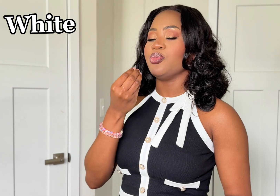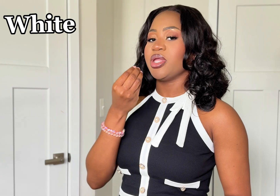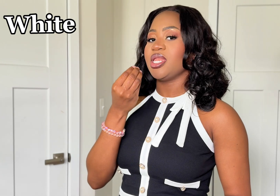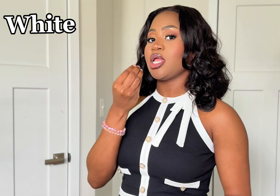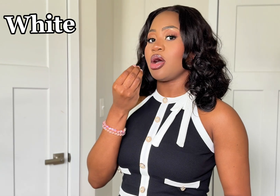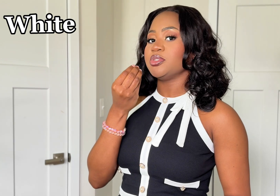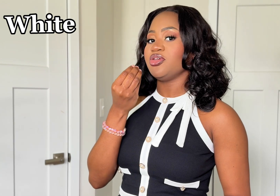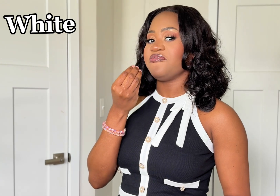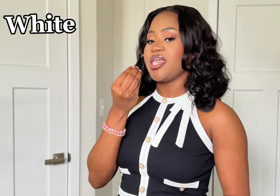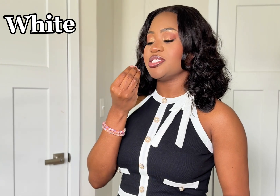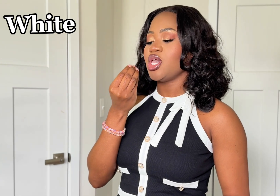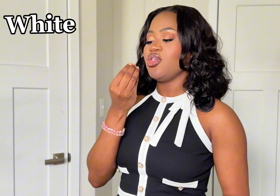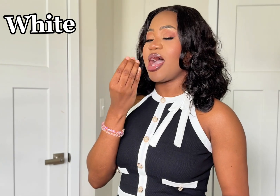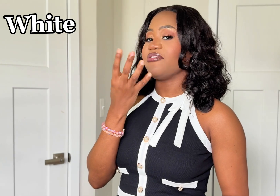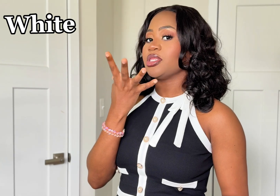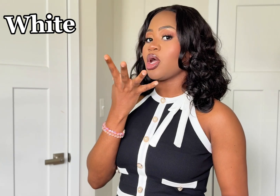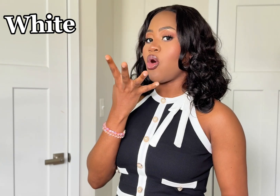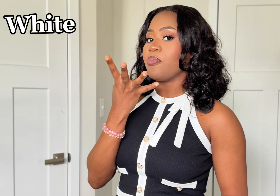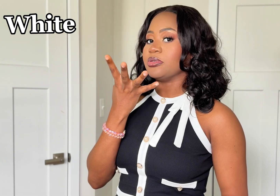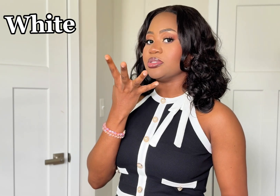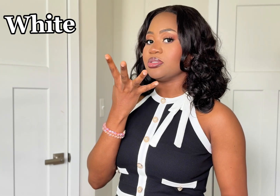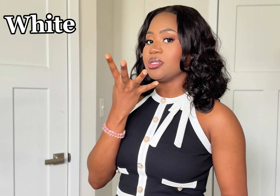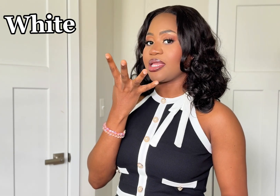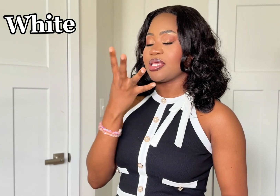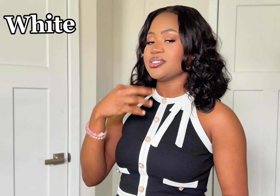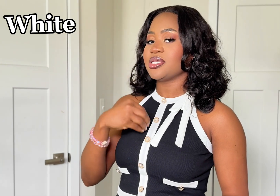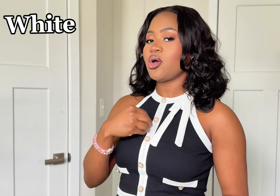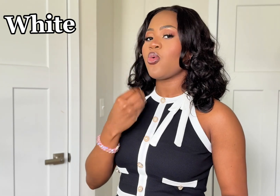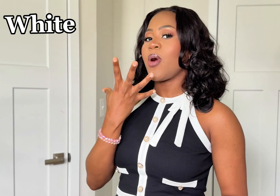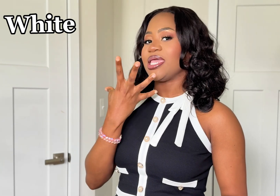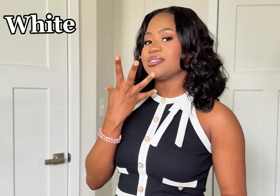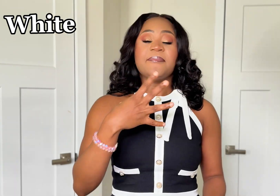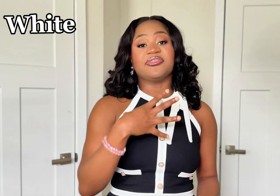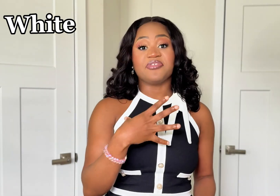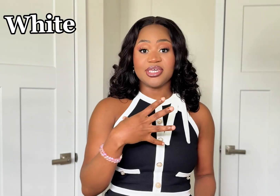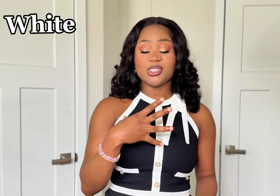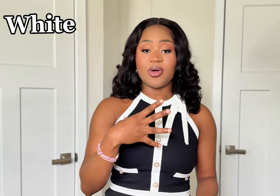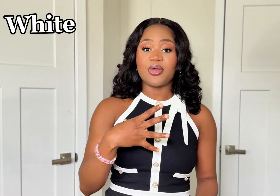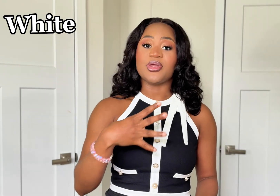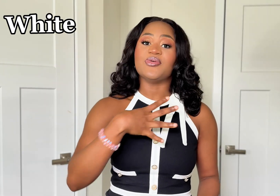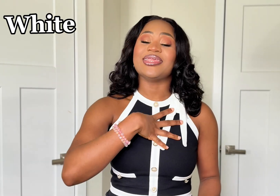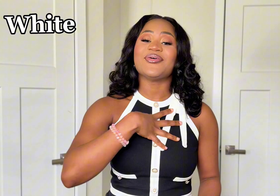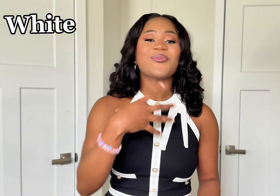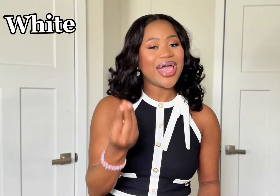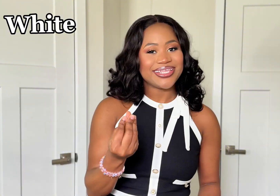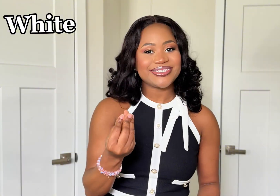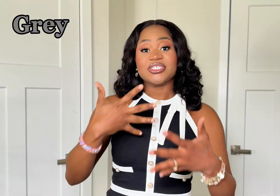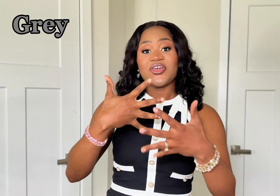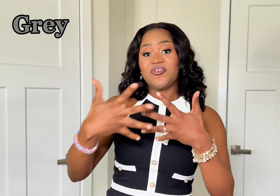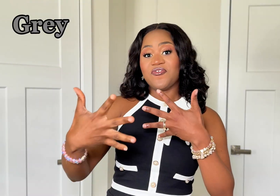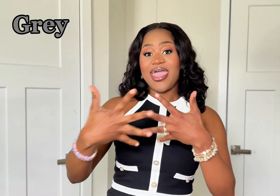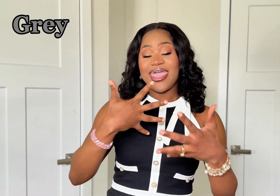bring it up to your face, you have it open like this, white. But for this one, we're doing white.